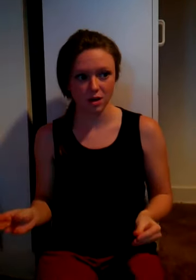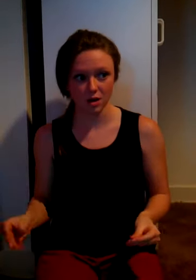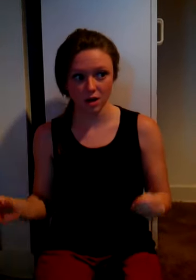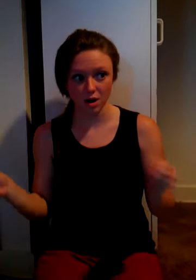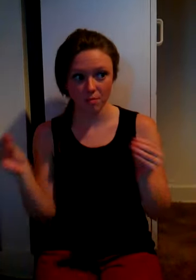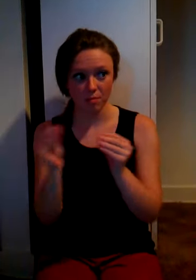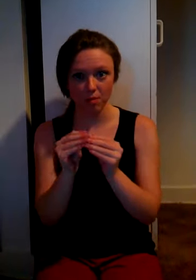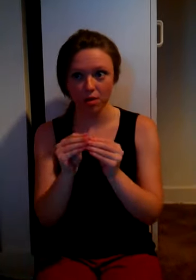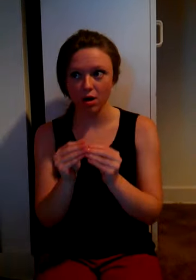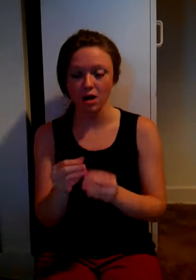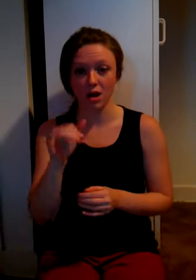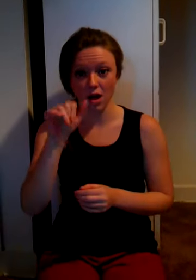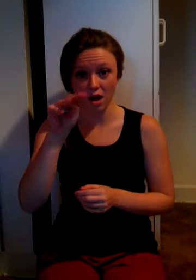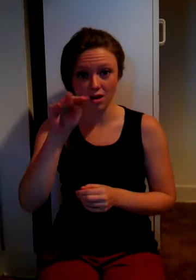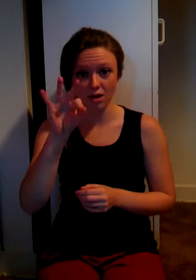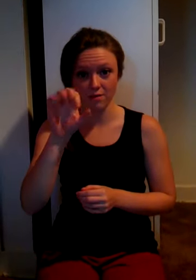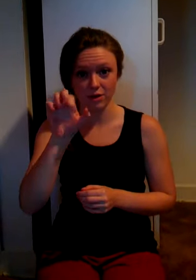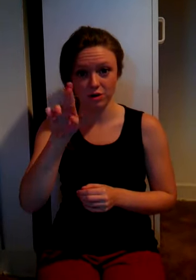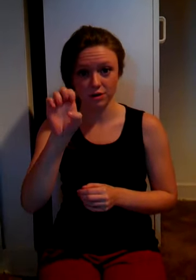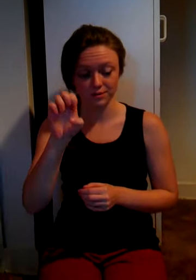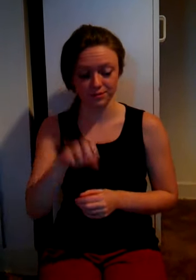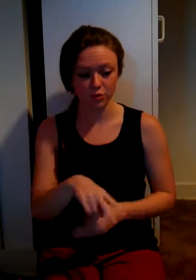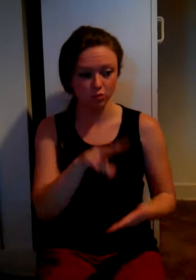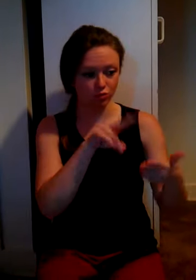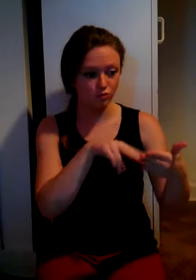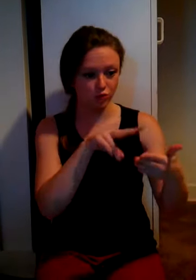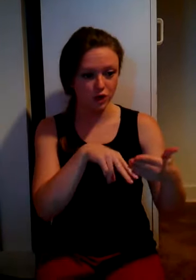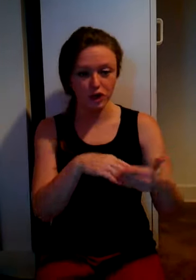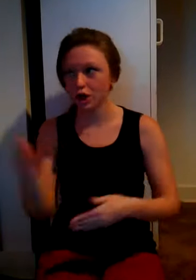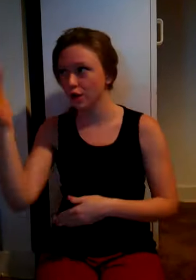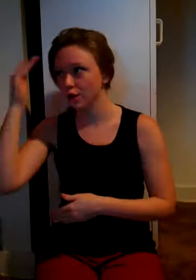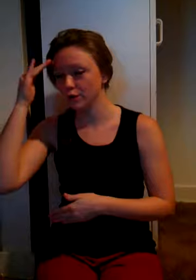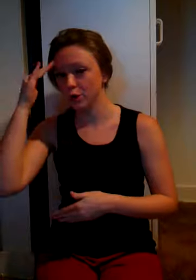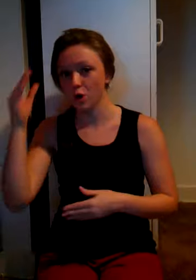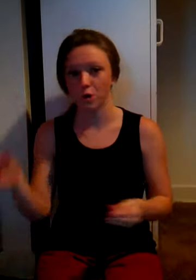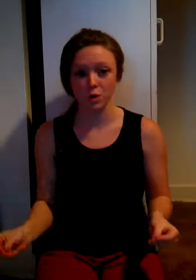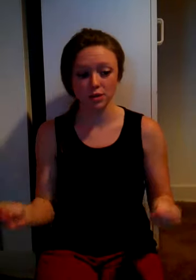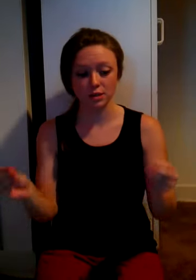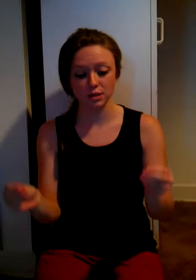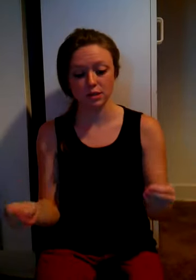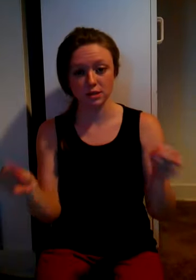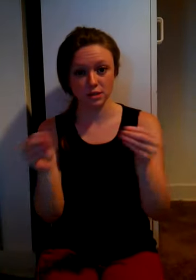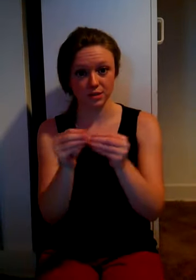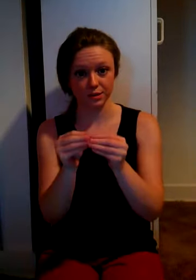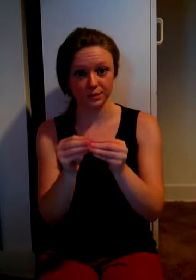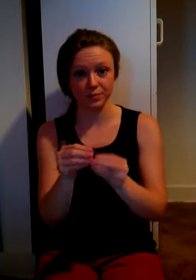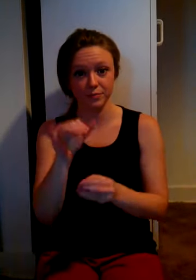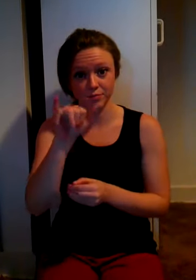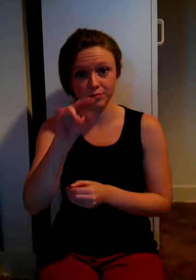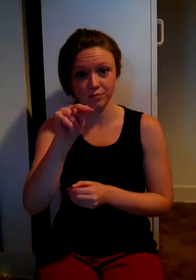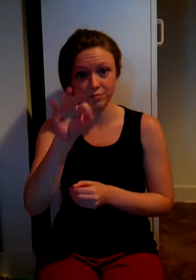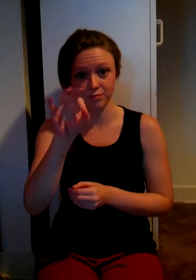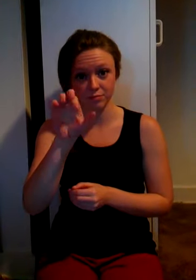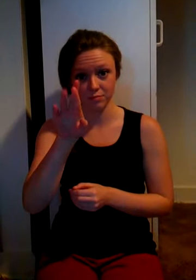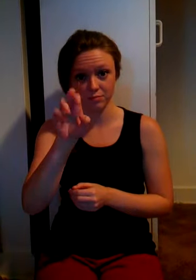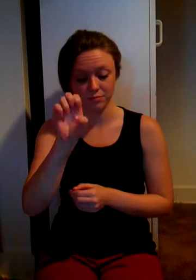inference. Okay? So things we read, things we know, helps us to infer. So what we're going to do today is we're going